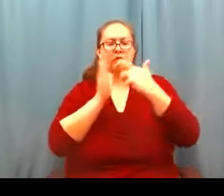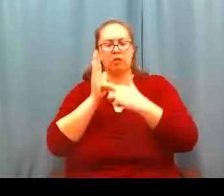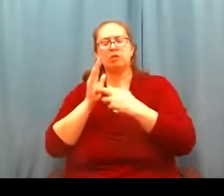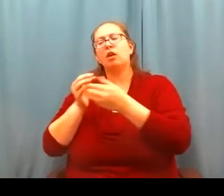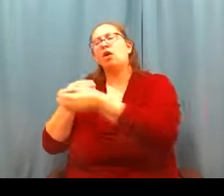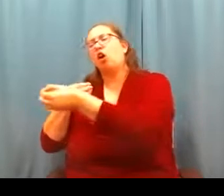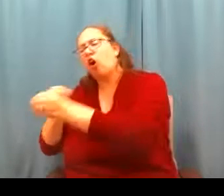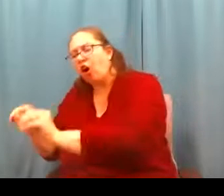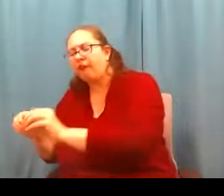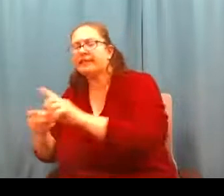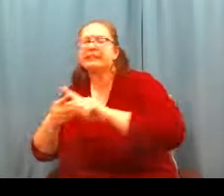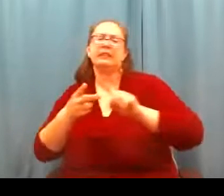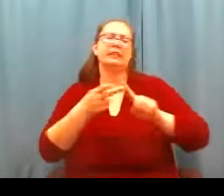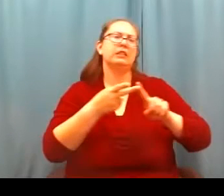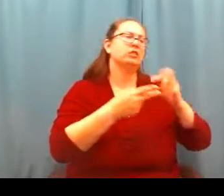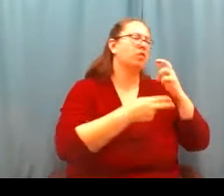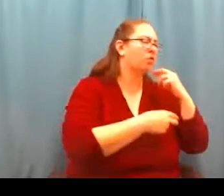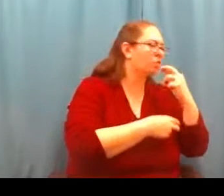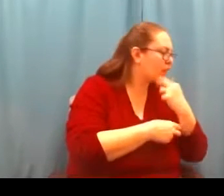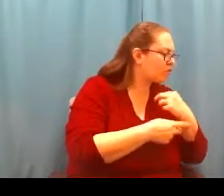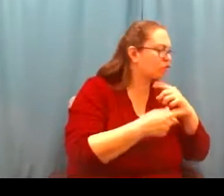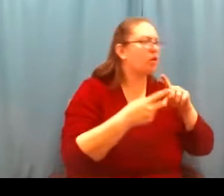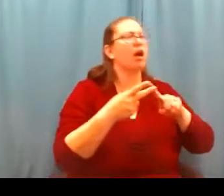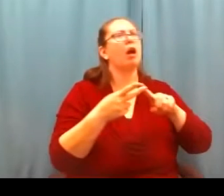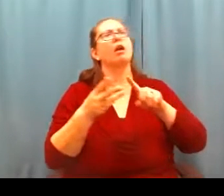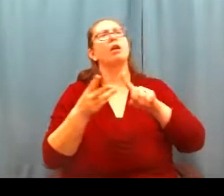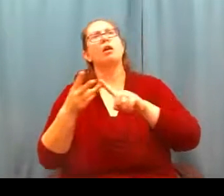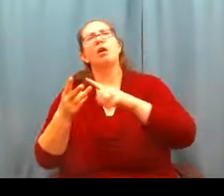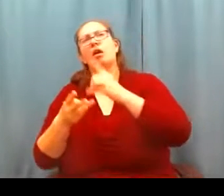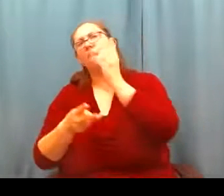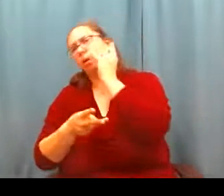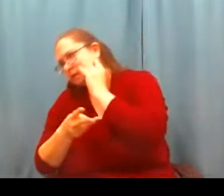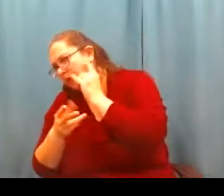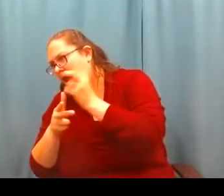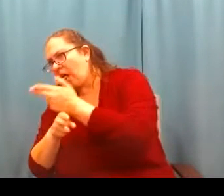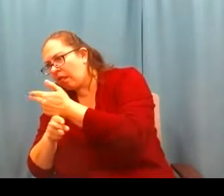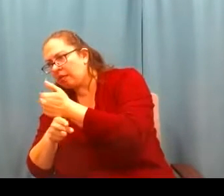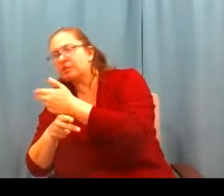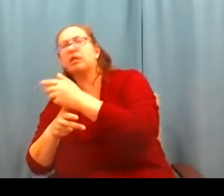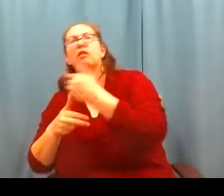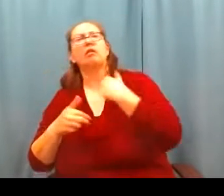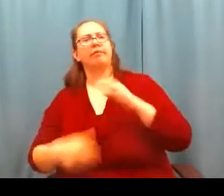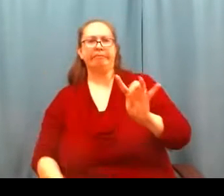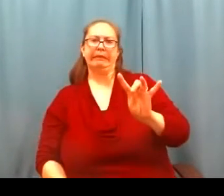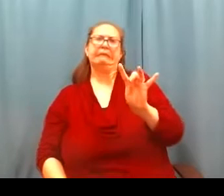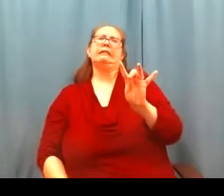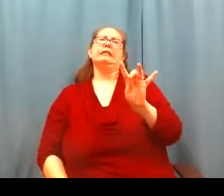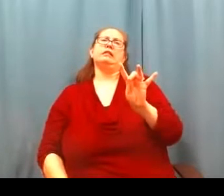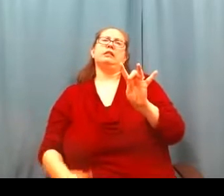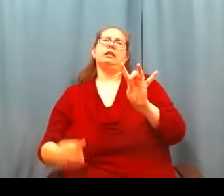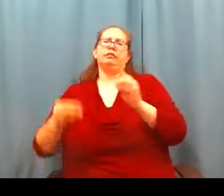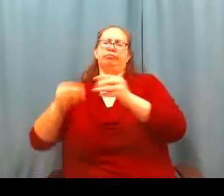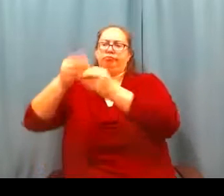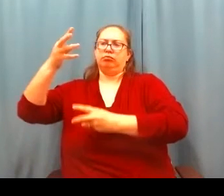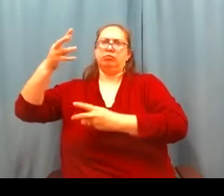for restaurant, for hotels, for transportation. There are 8 different sets of guidelines issued there to help